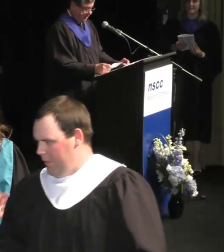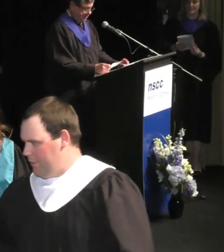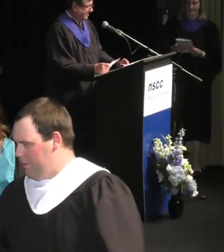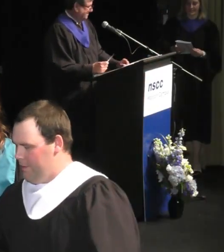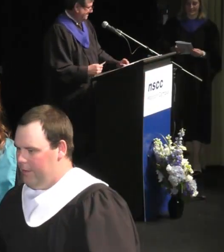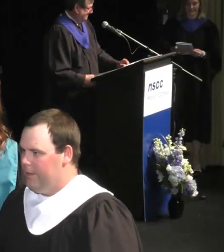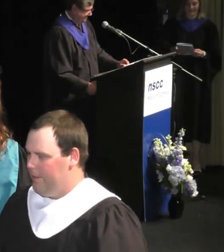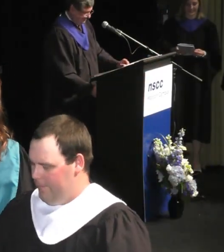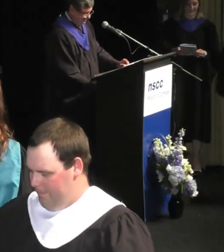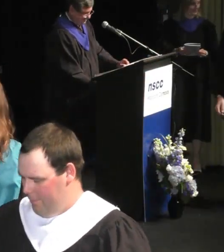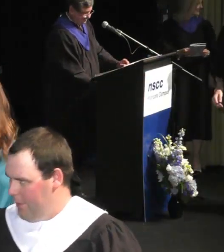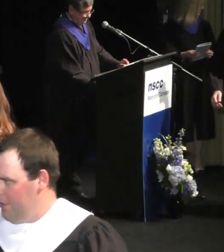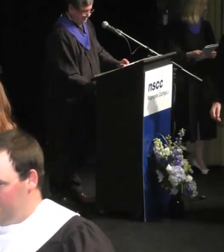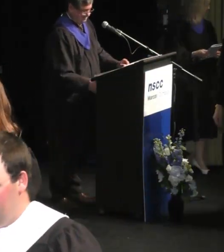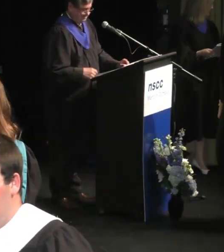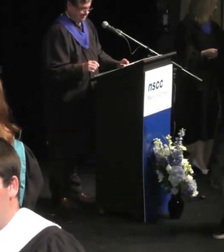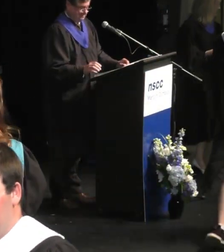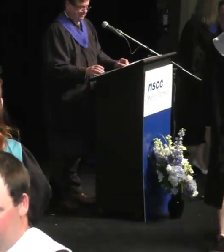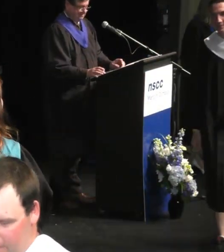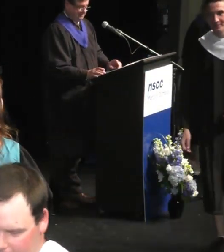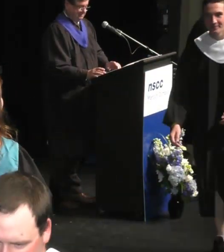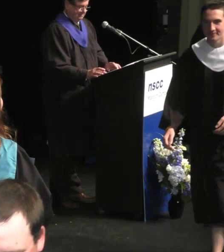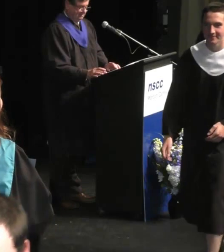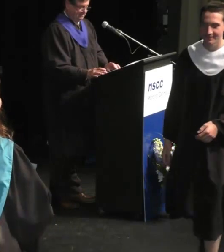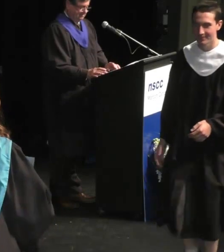James Taylor.